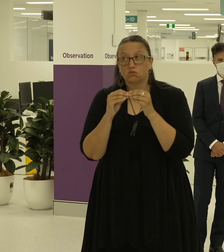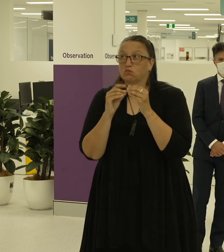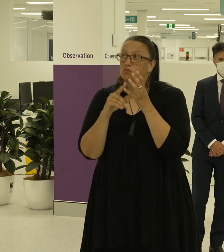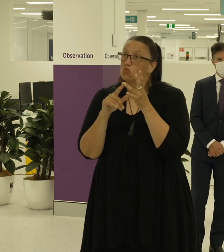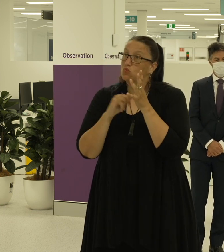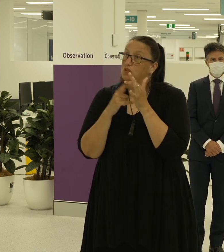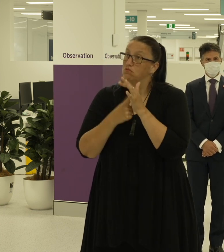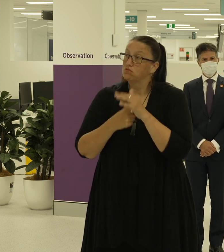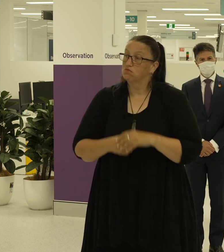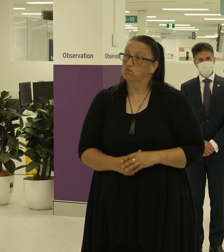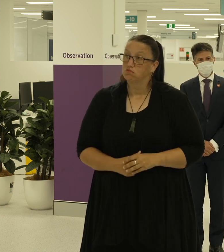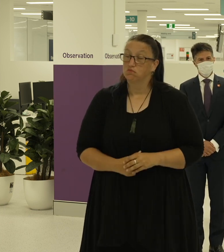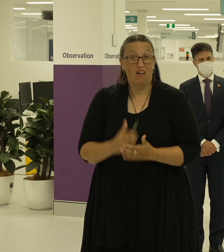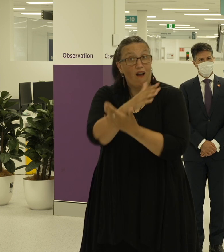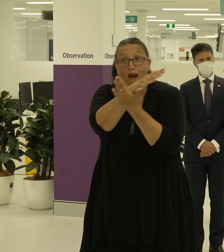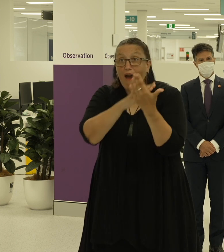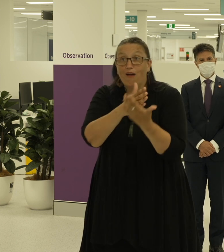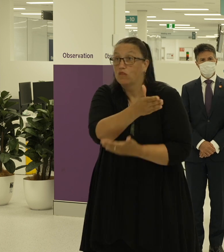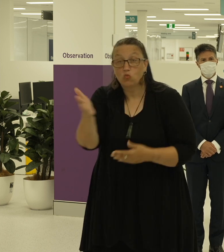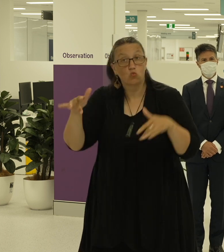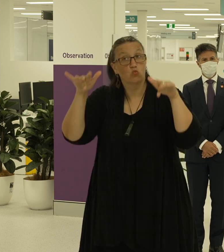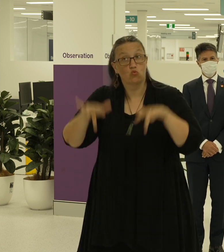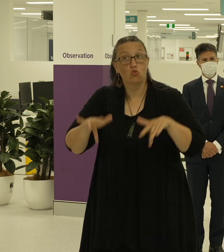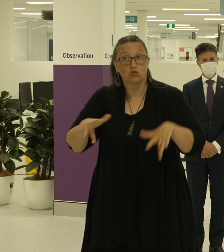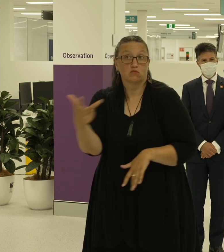yet had their booster, go and have it. Go and have it as soon